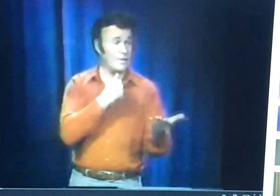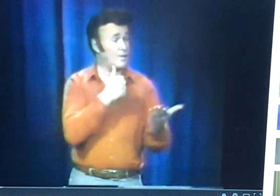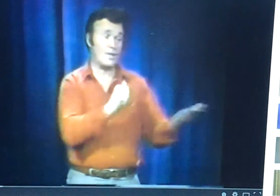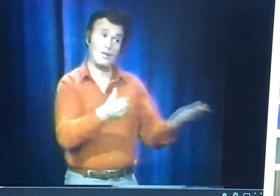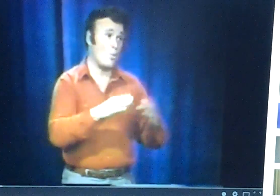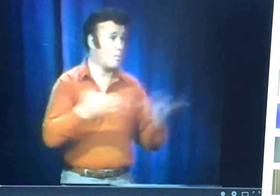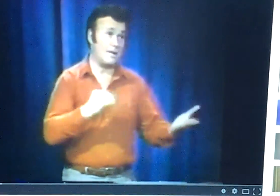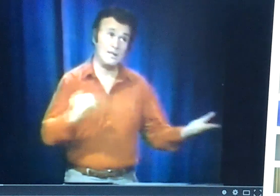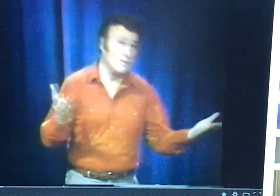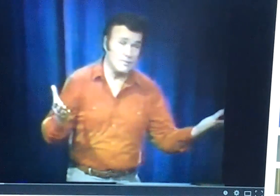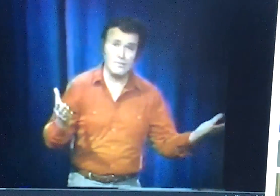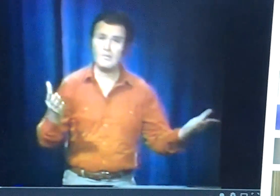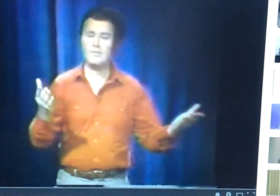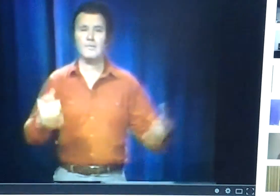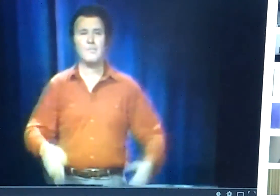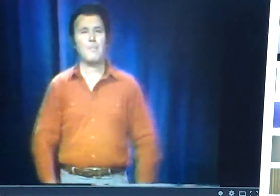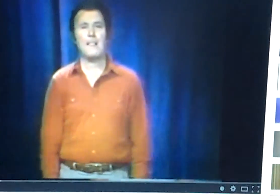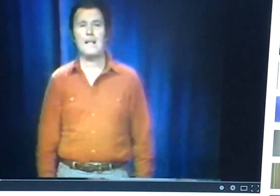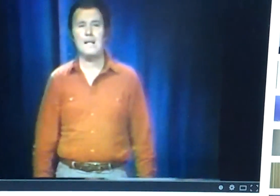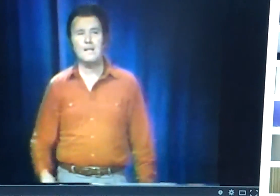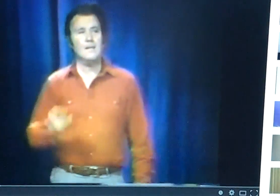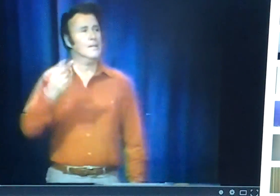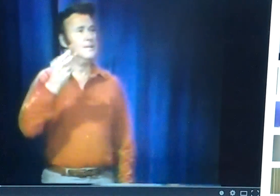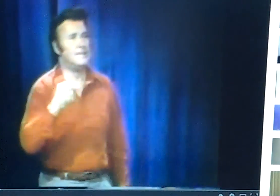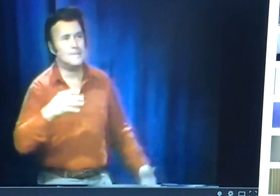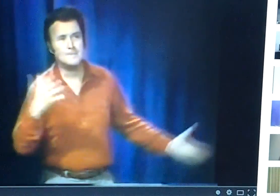looking for. I'm sorry."